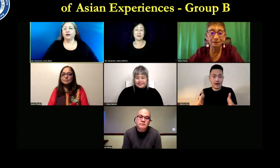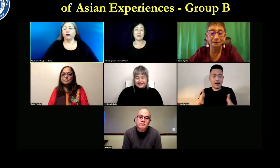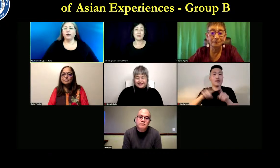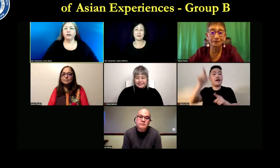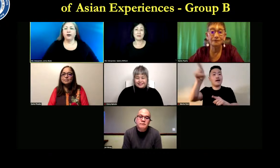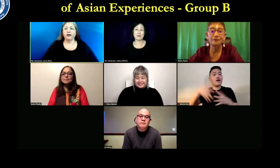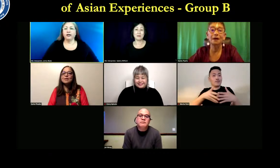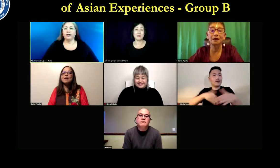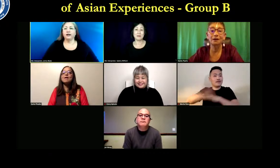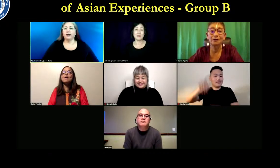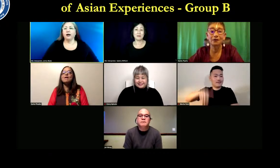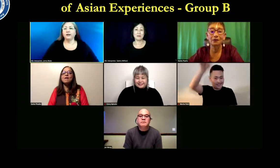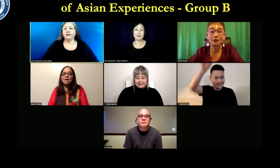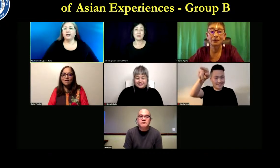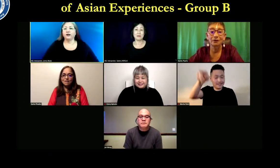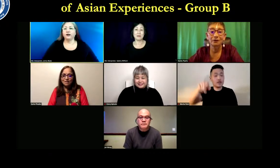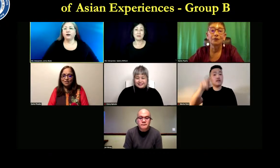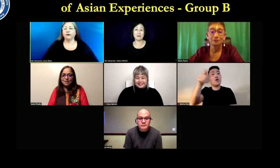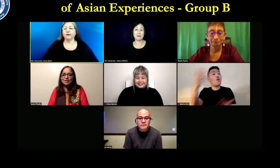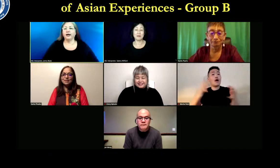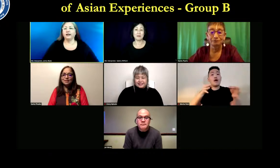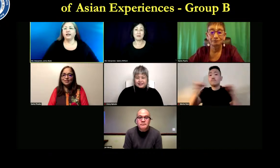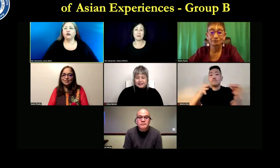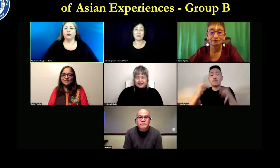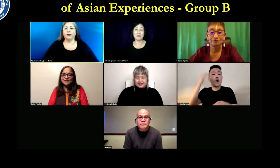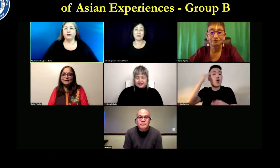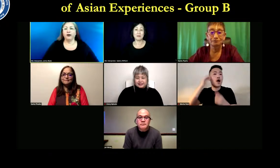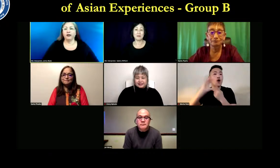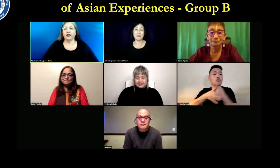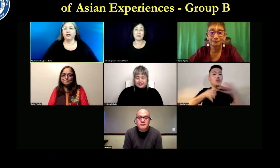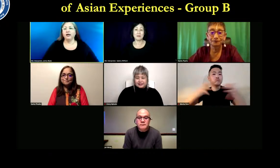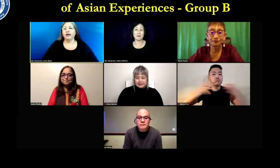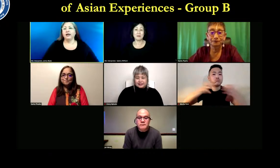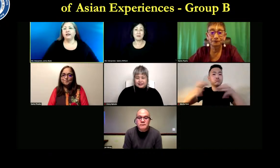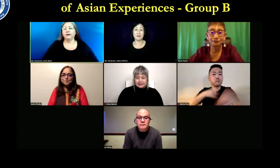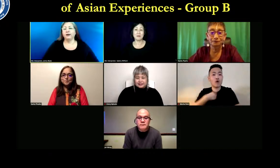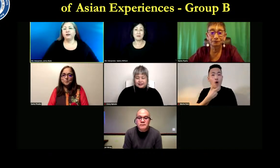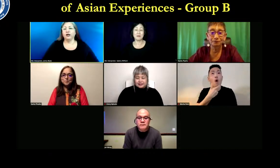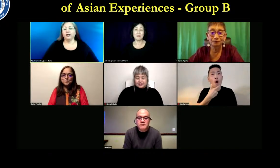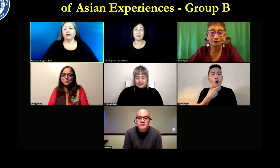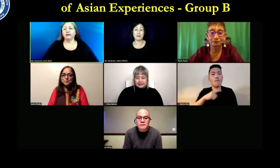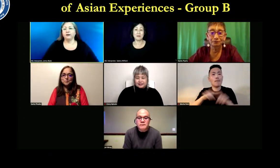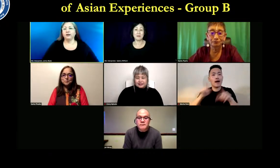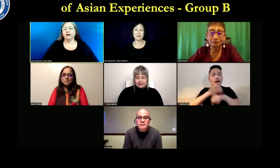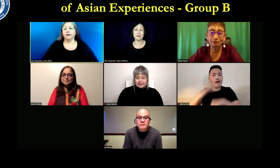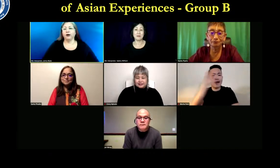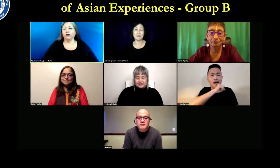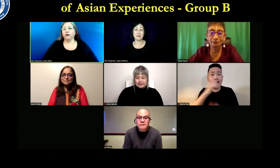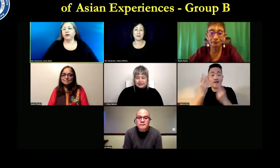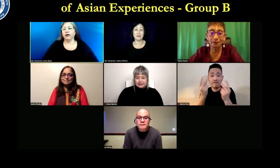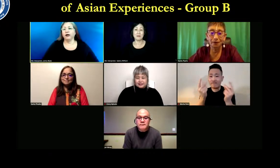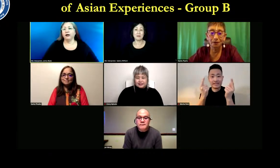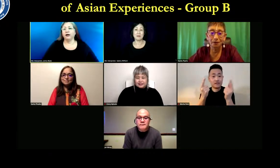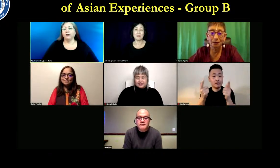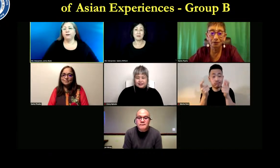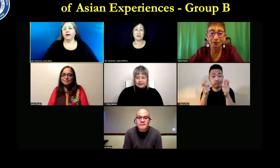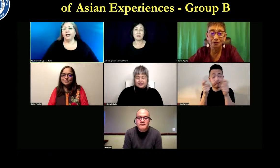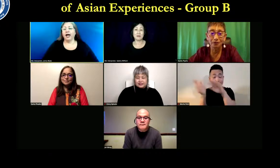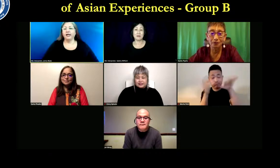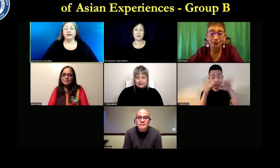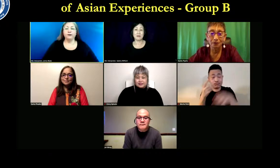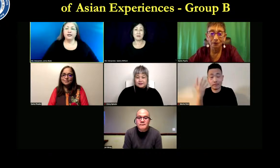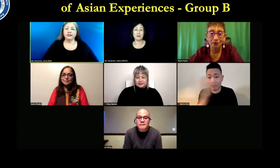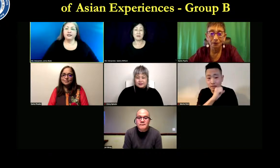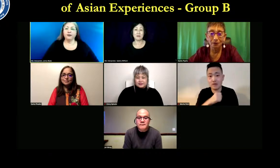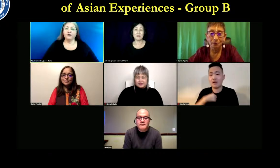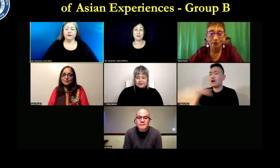a Korean American commentator, but they grew up in America and they may be talking something about Korea, but